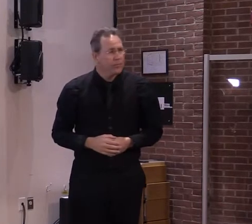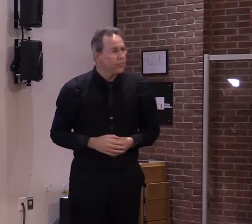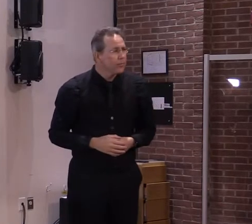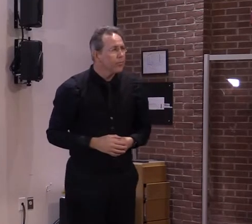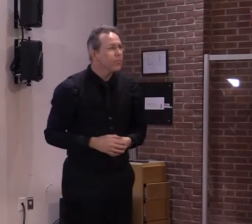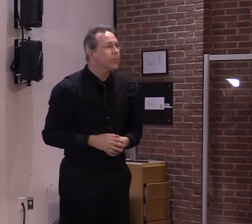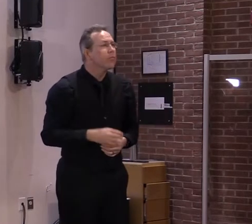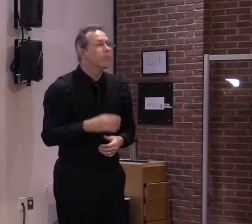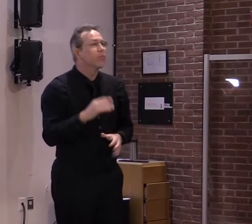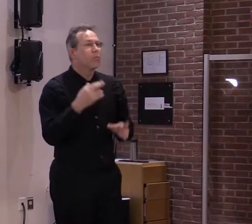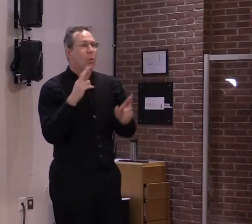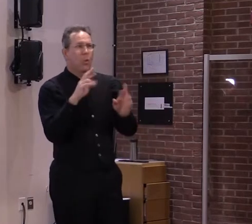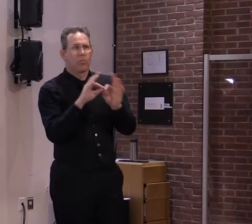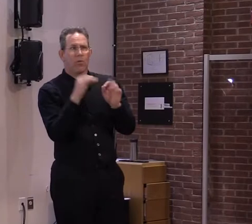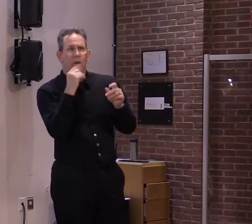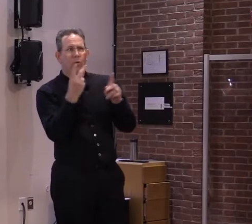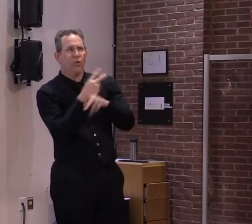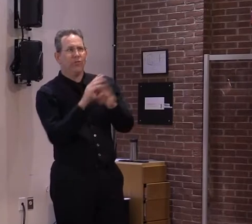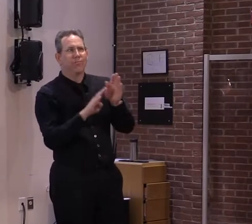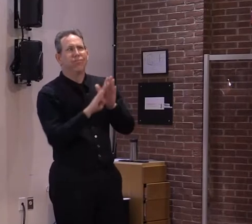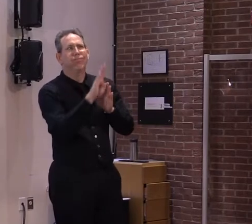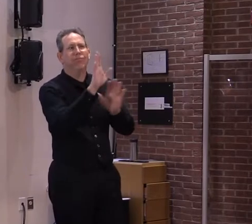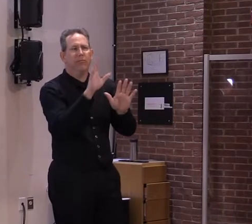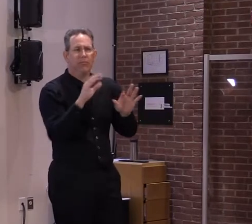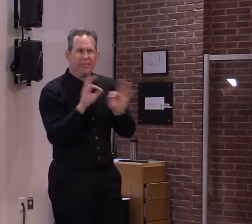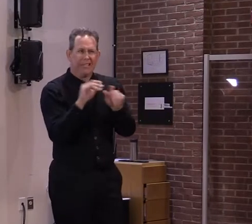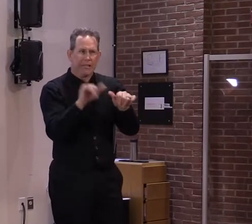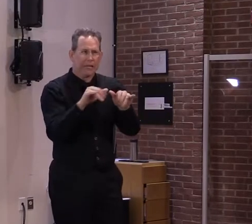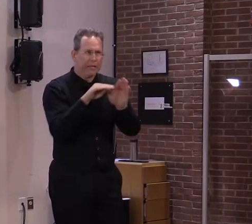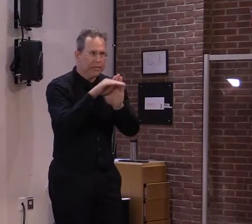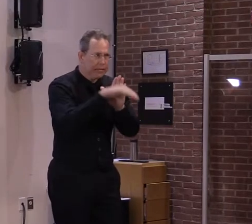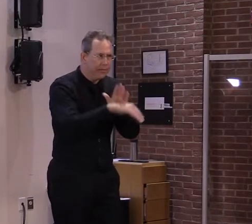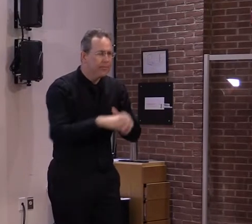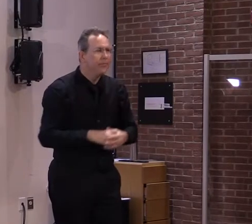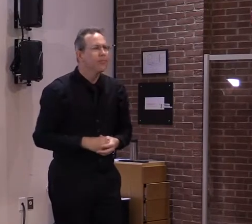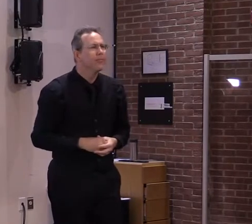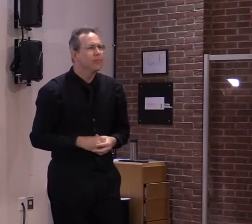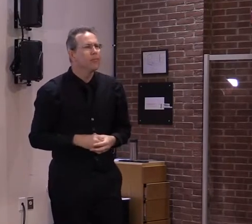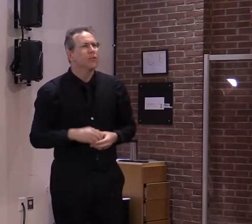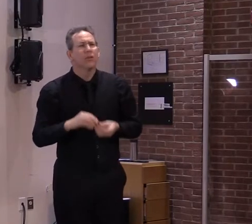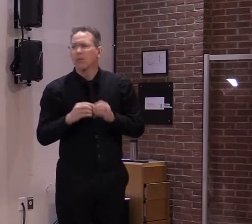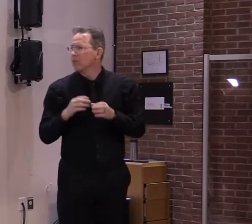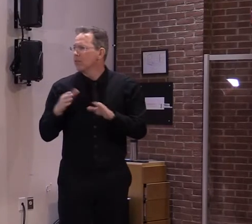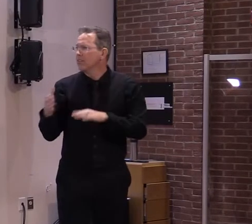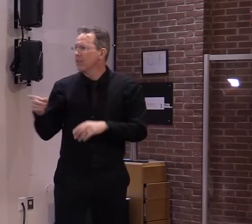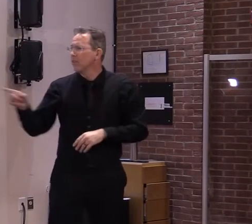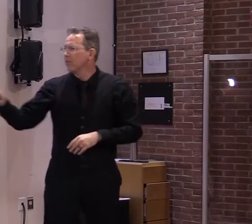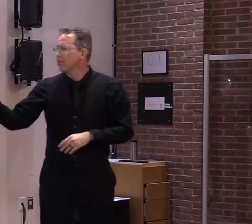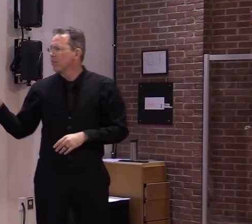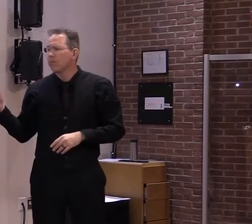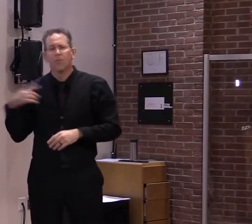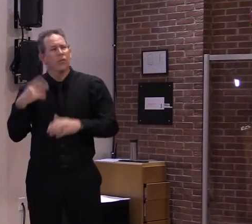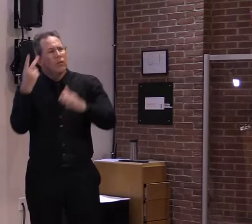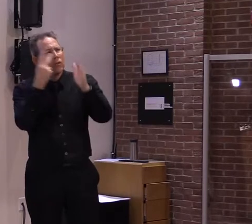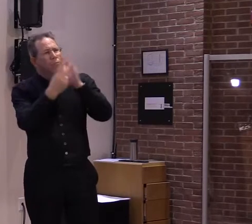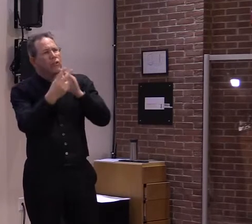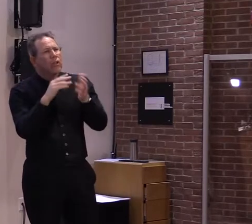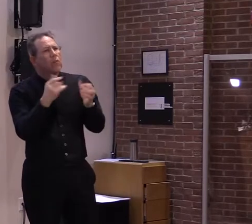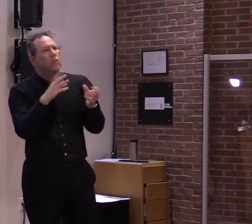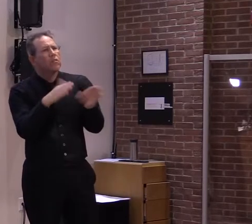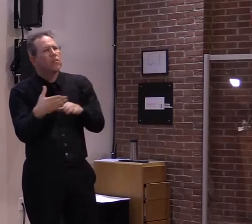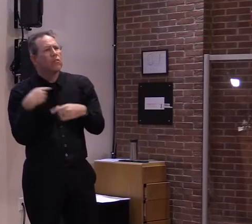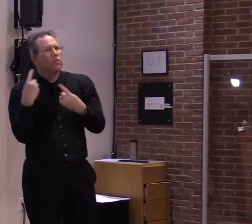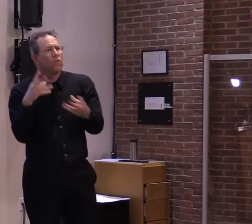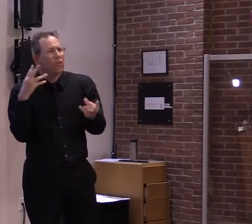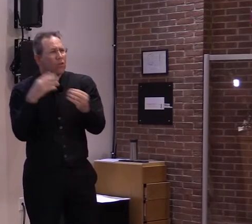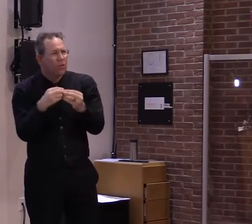encouraging. Even with the recent rise in cases that we've seen in Vermont, we are forecasting that deaths will continue to decrease in